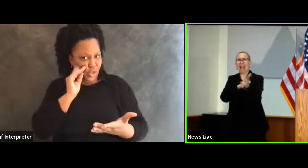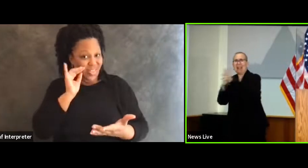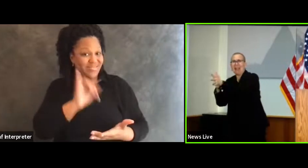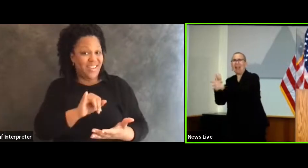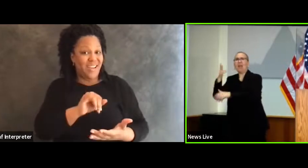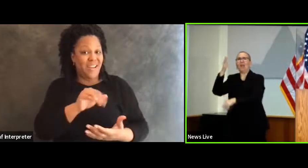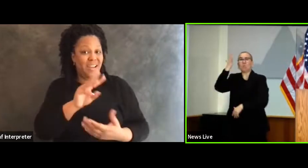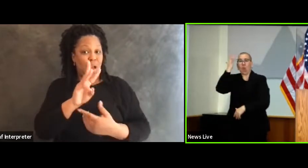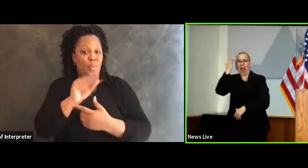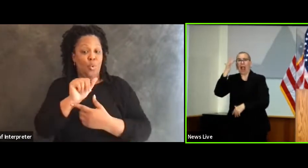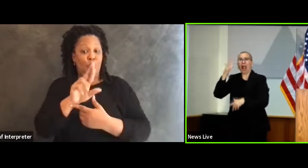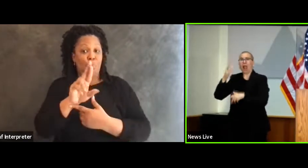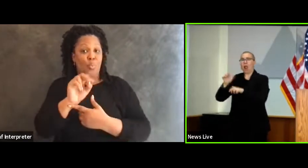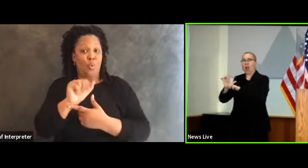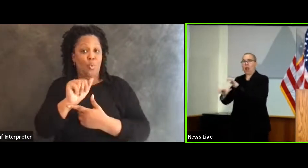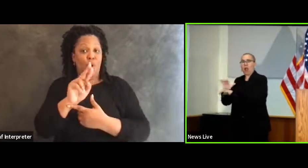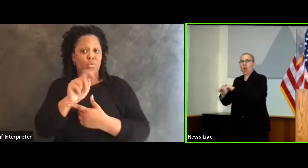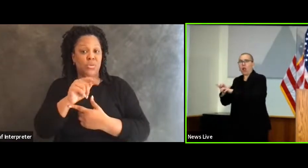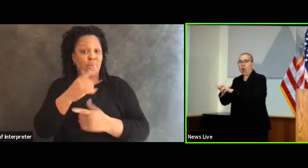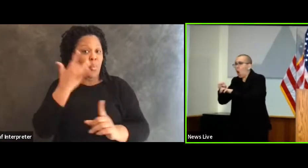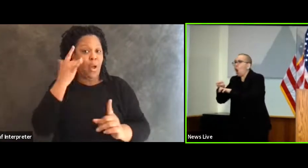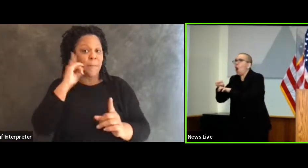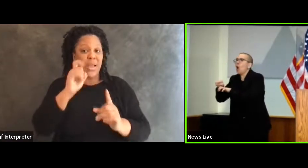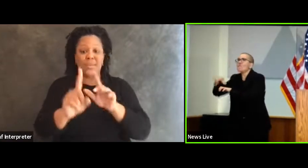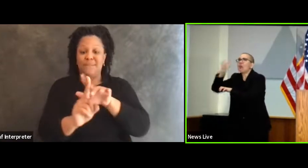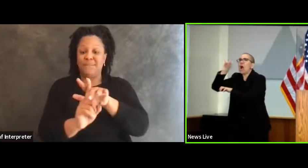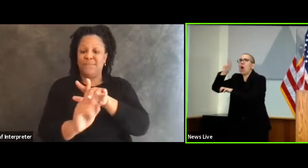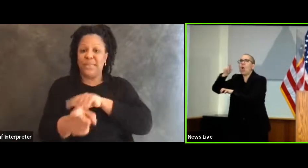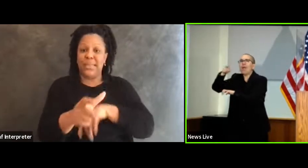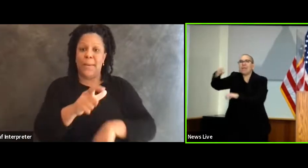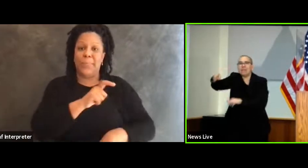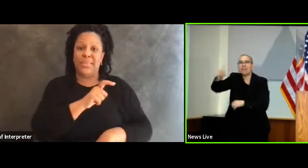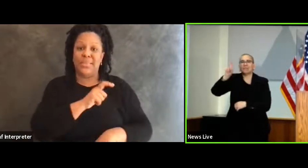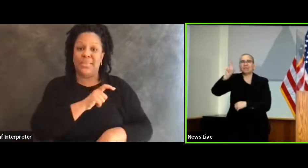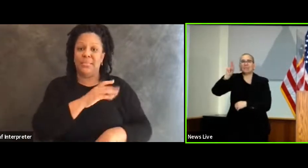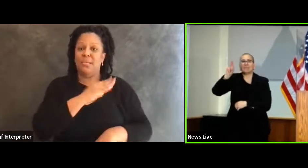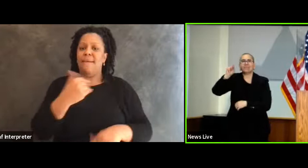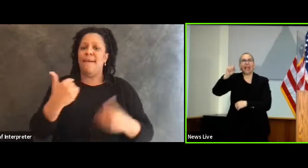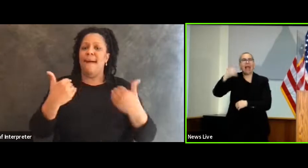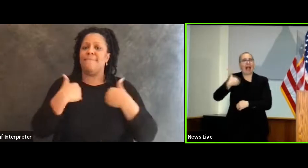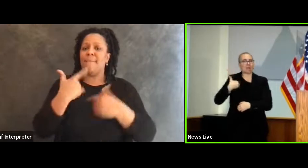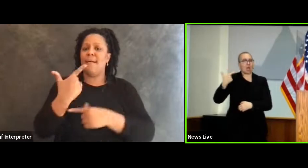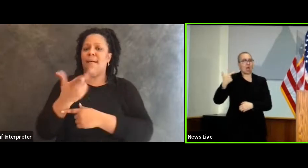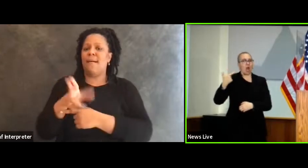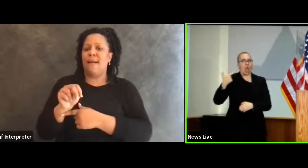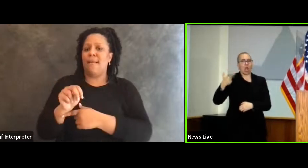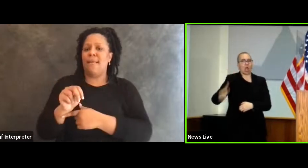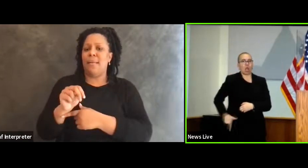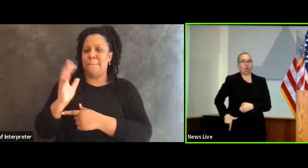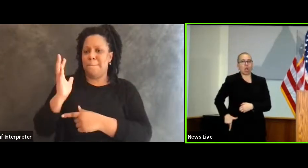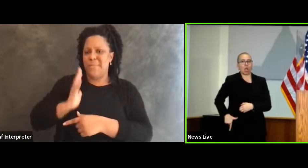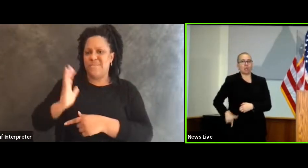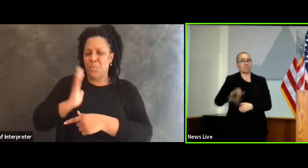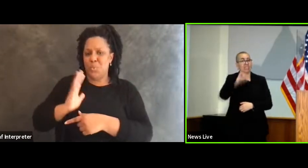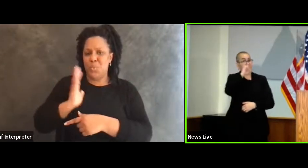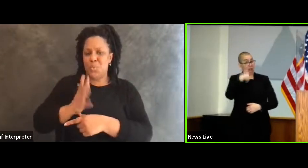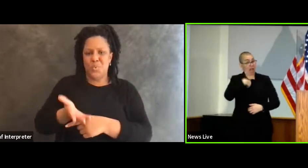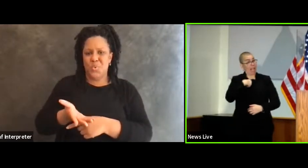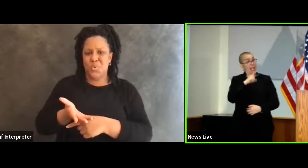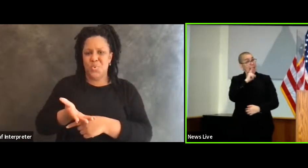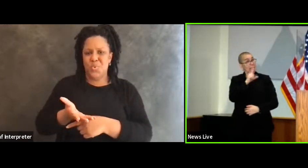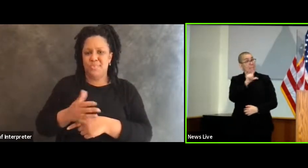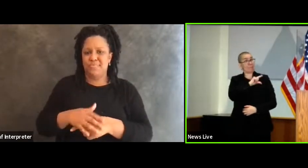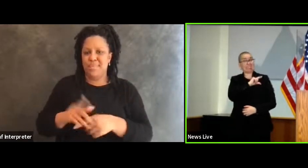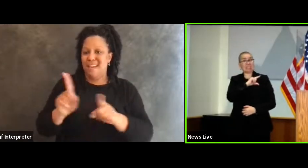police. At that moment, presuming that that's the information the officers got, what in your mind are they supposed to